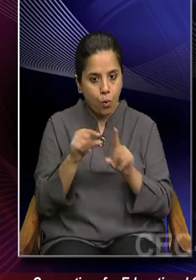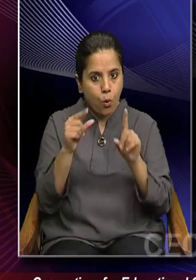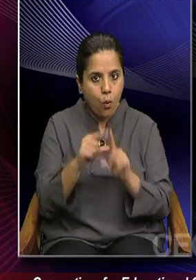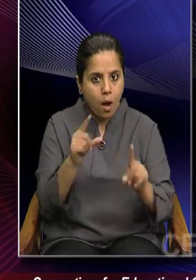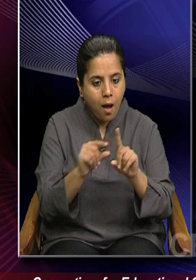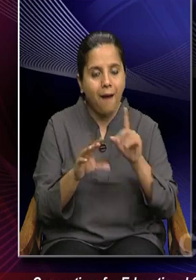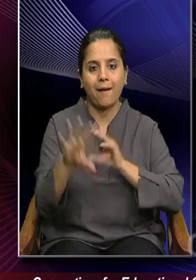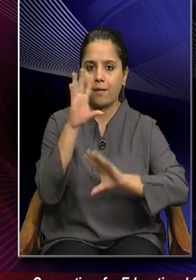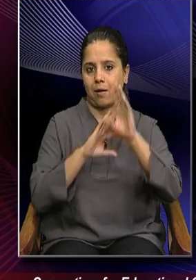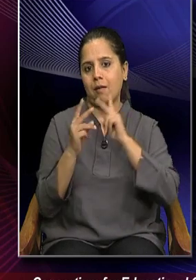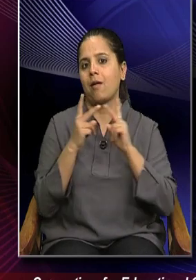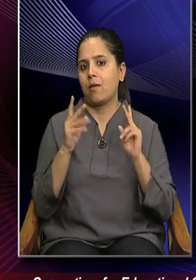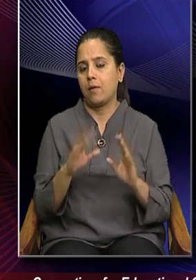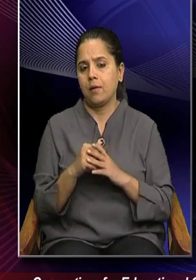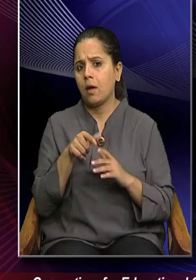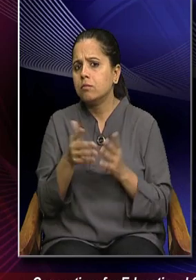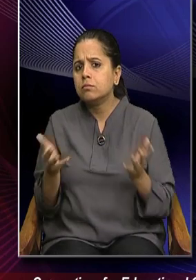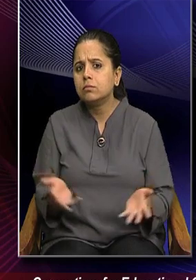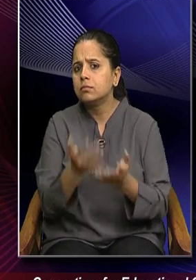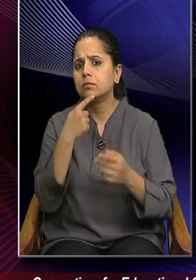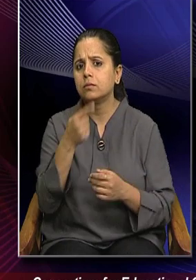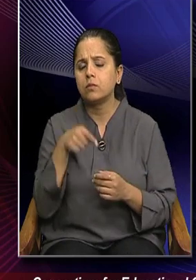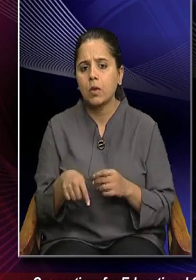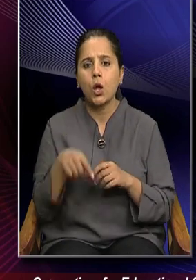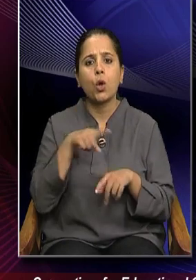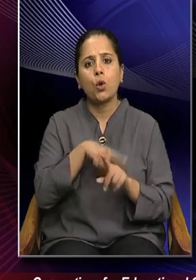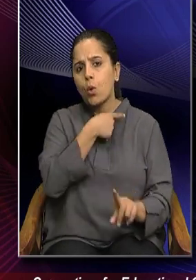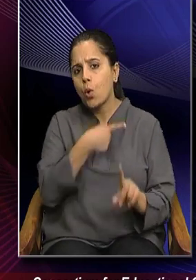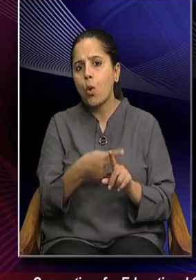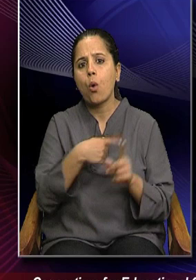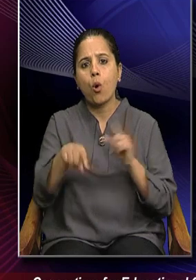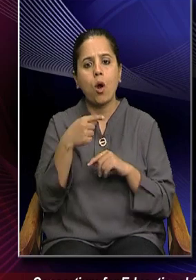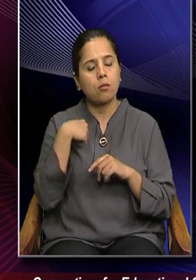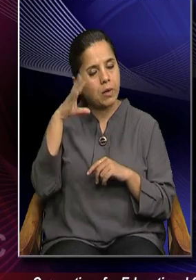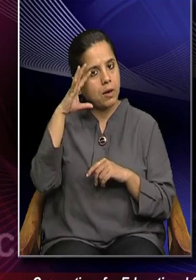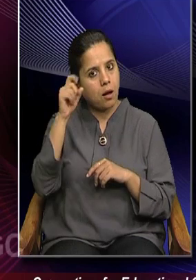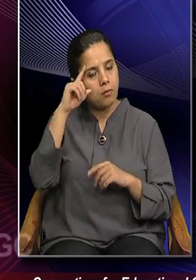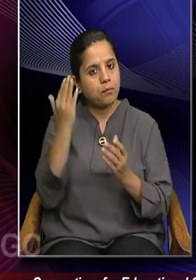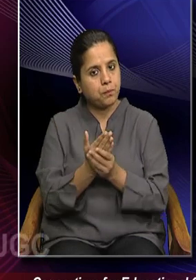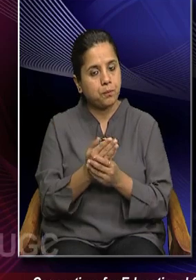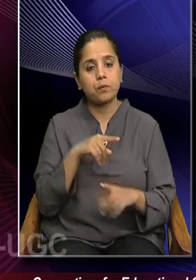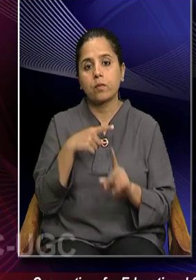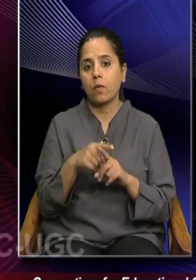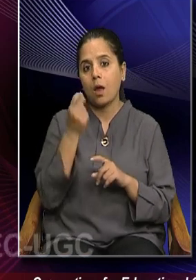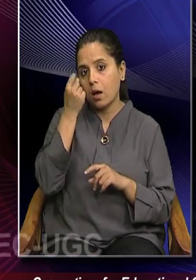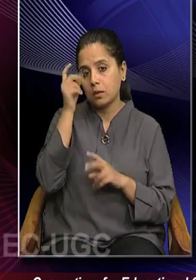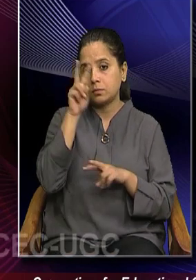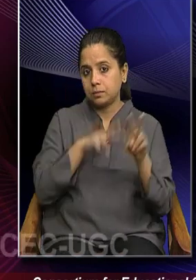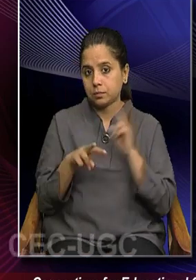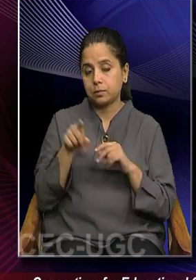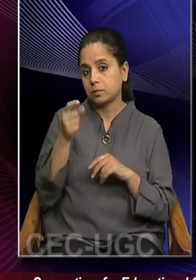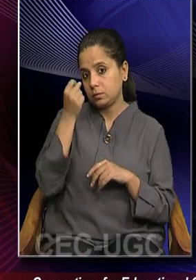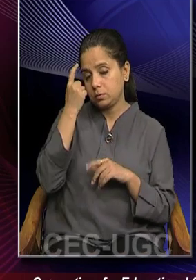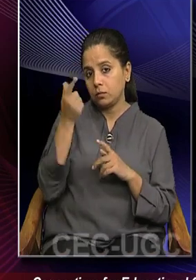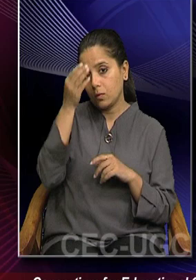the things, which promotes the long-term retention and the comprehension. They understand